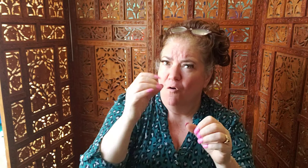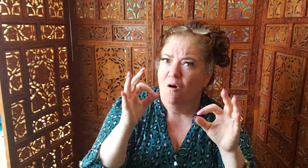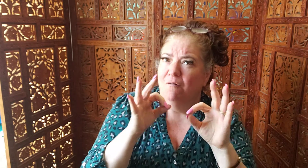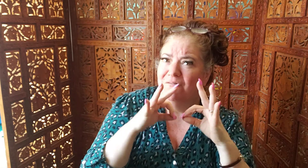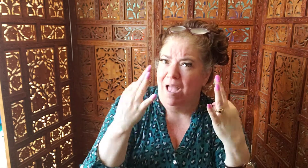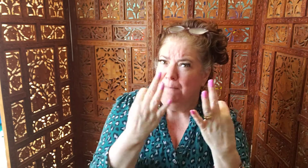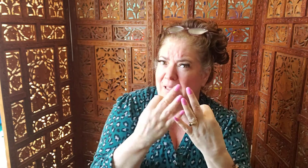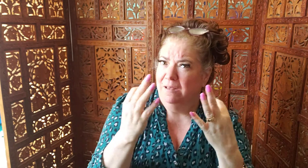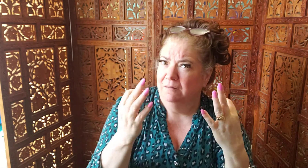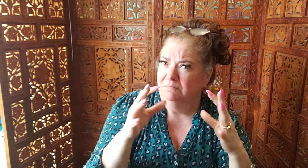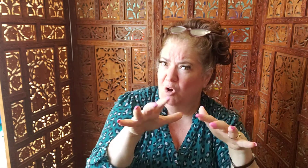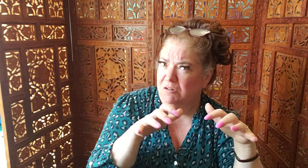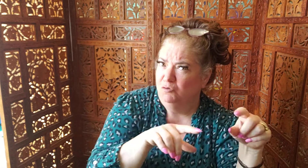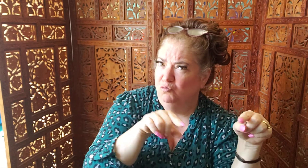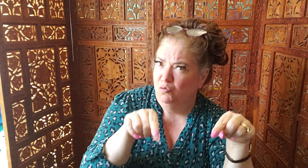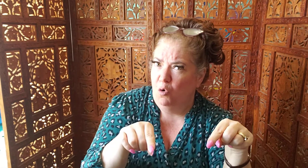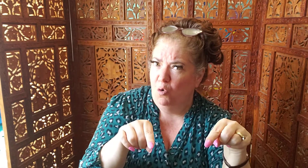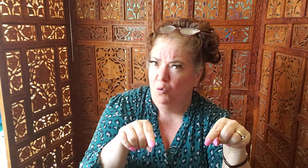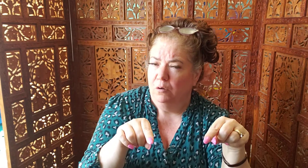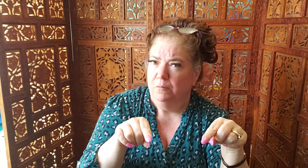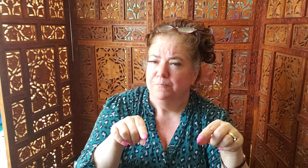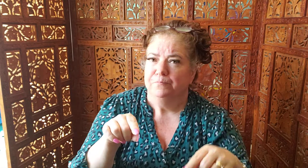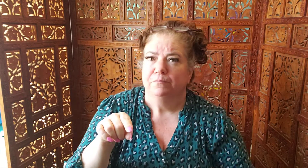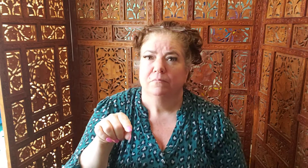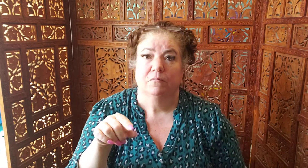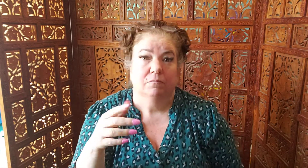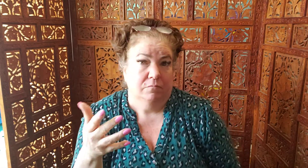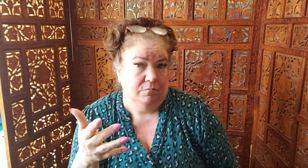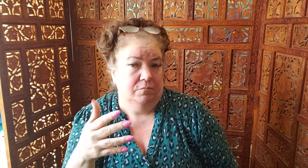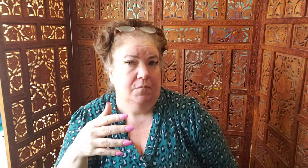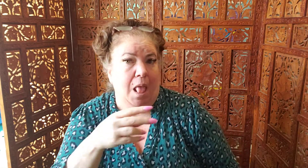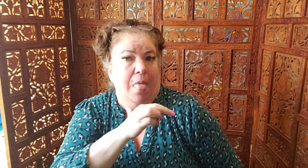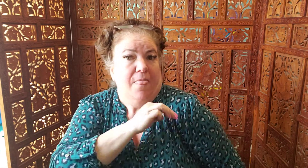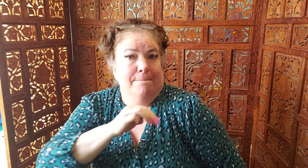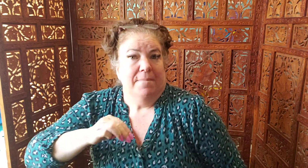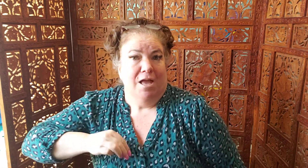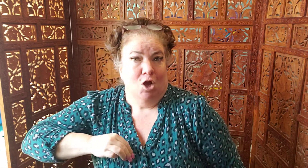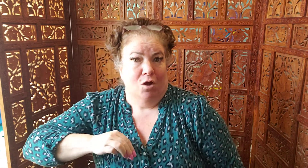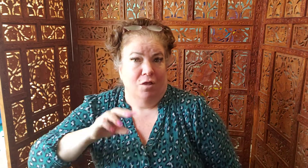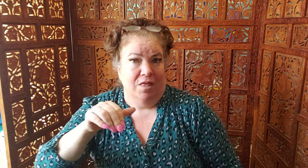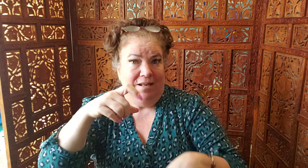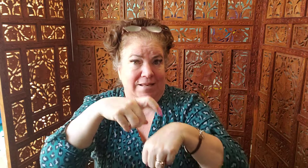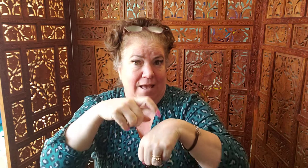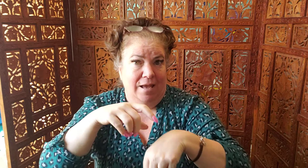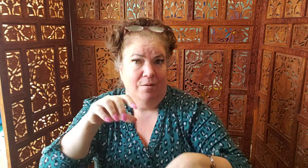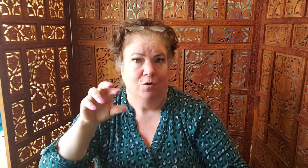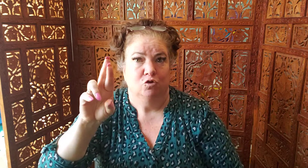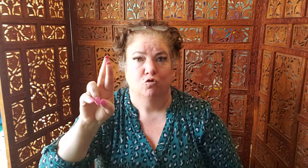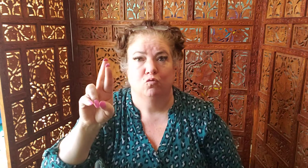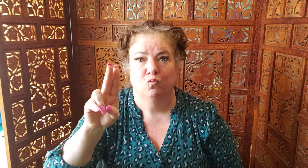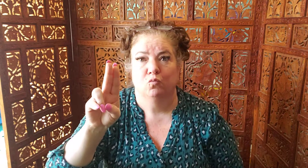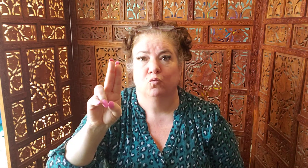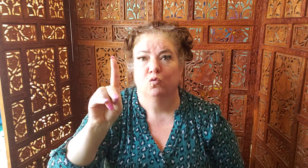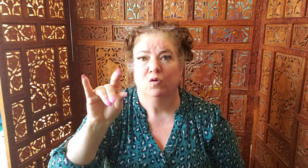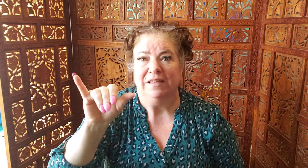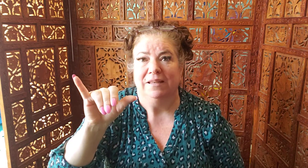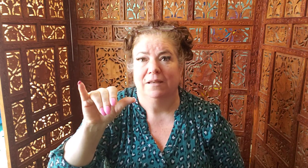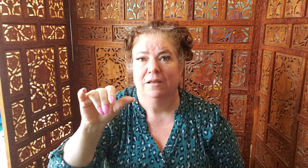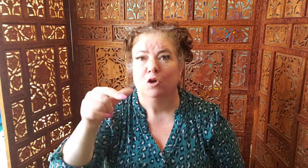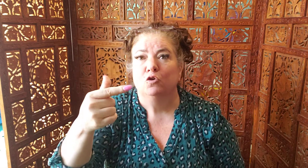Someone said, well, Mr. Mayor, you know, there's the American Civil Liberties Union. I mean, you just think they're going to leave? And Giuliani gave the guy this